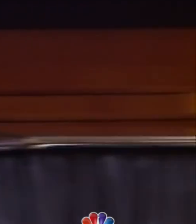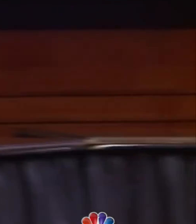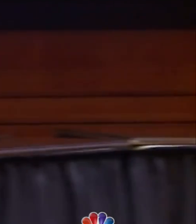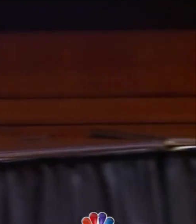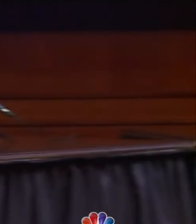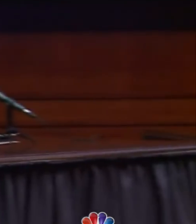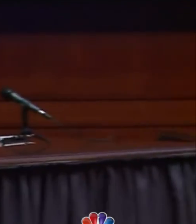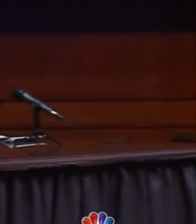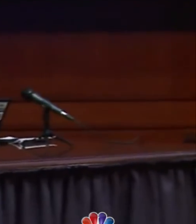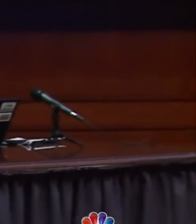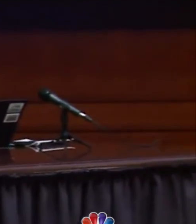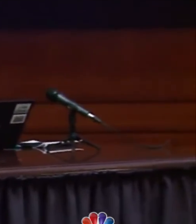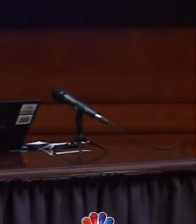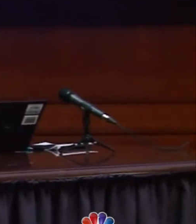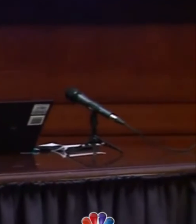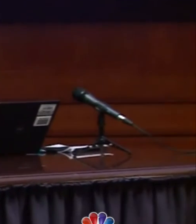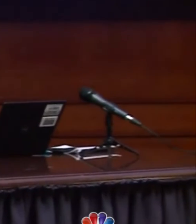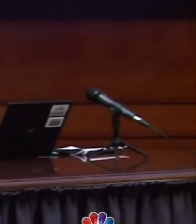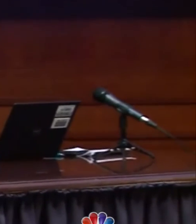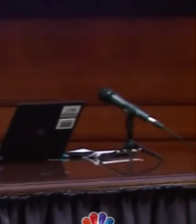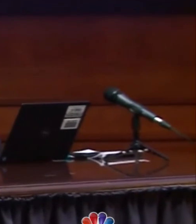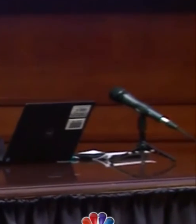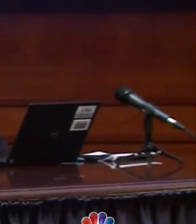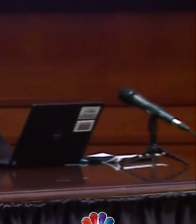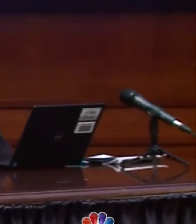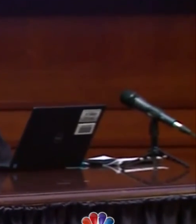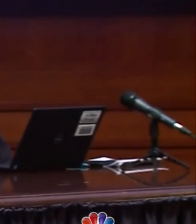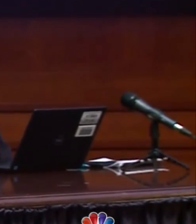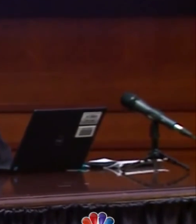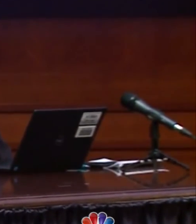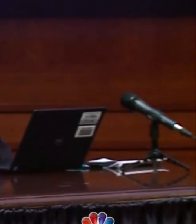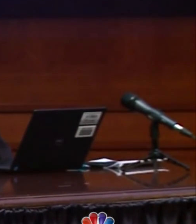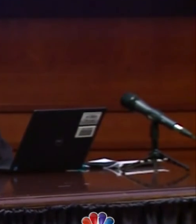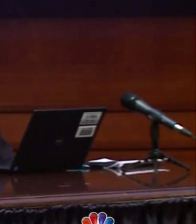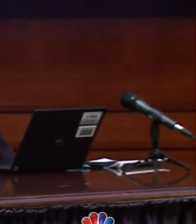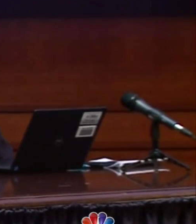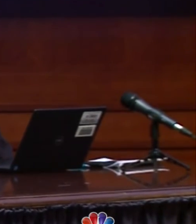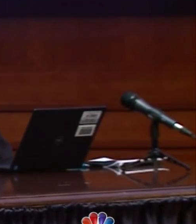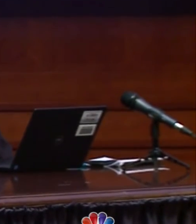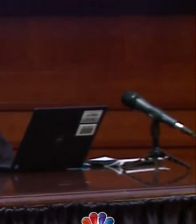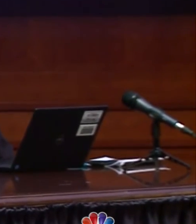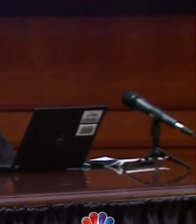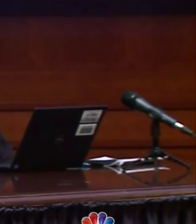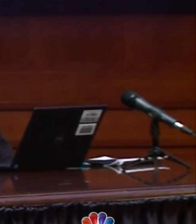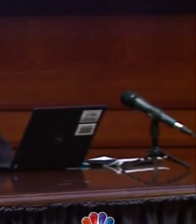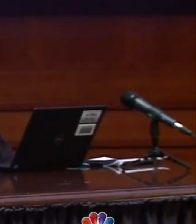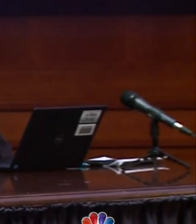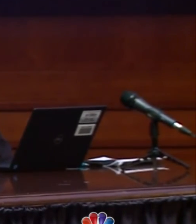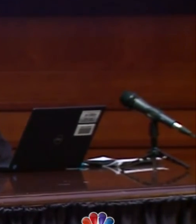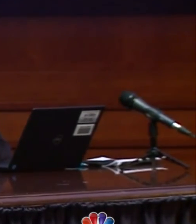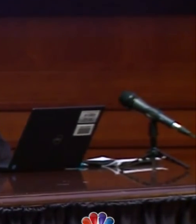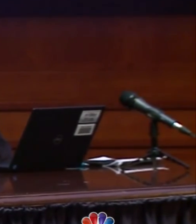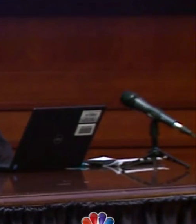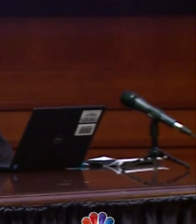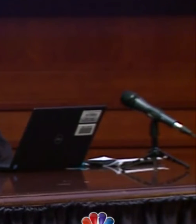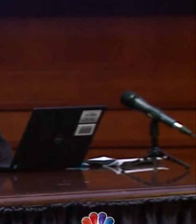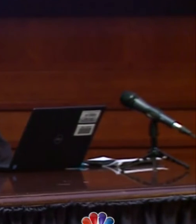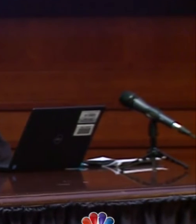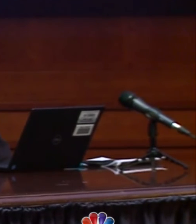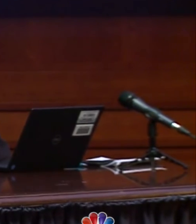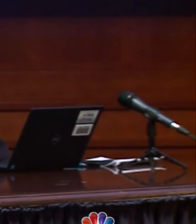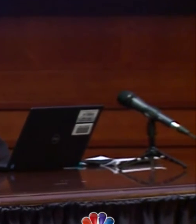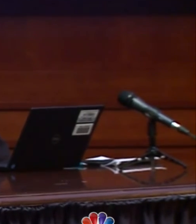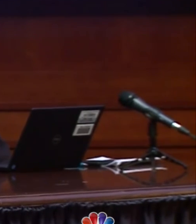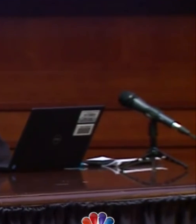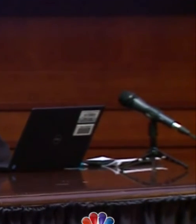capture all of the information that we need in terms of COVID-19 related hospitalizations. So that is something that we're trying